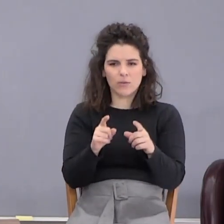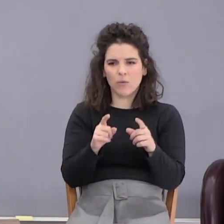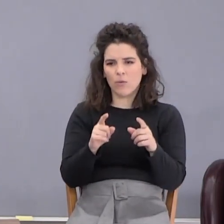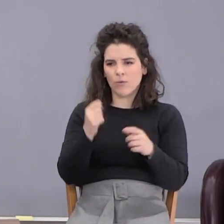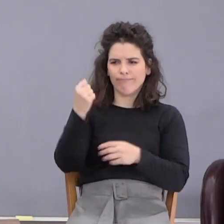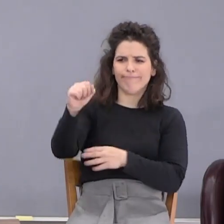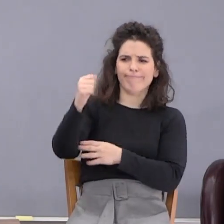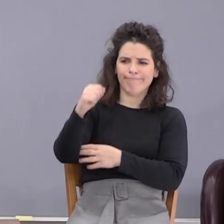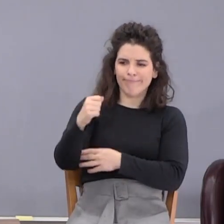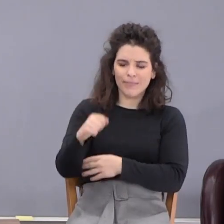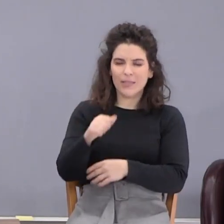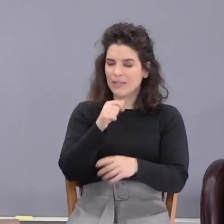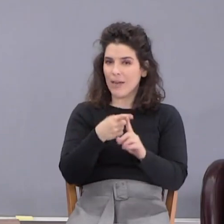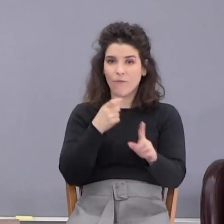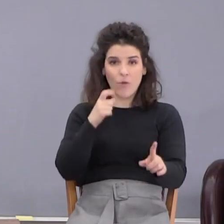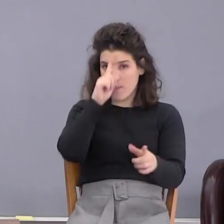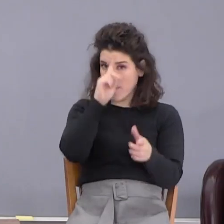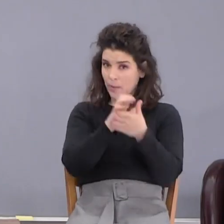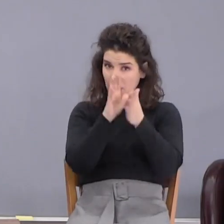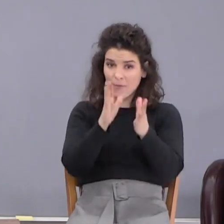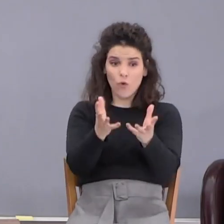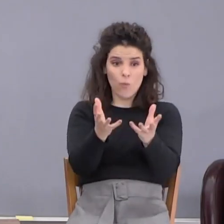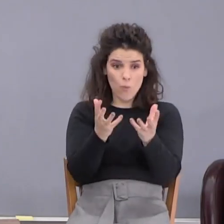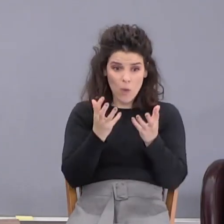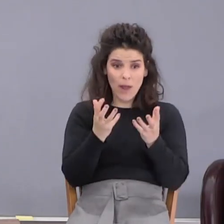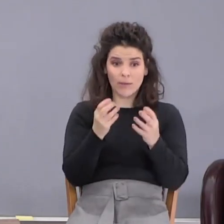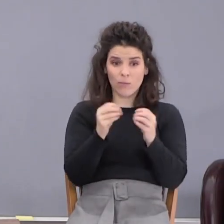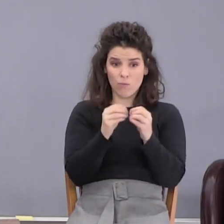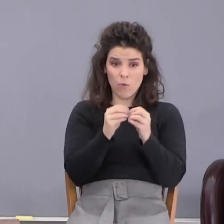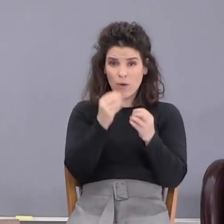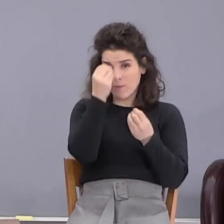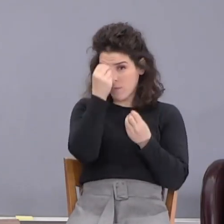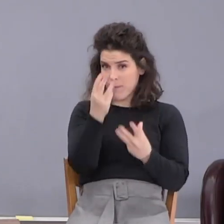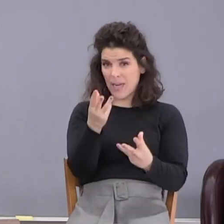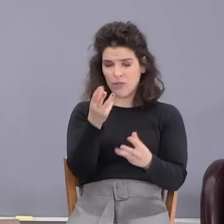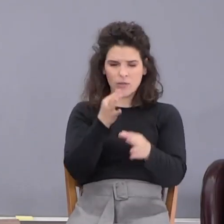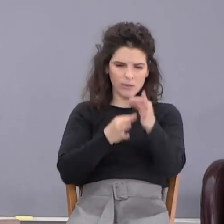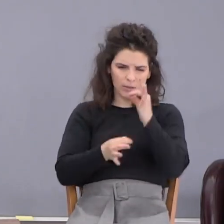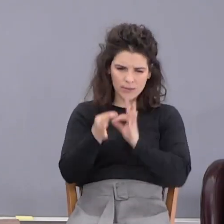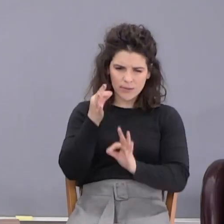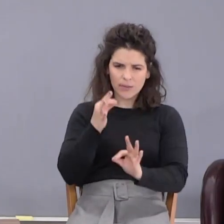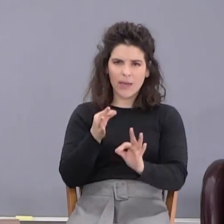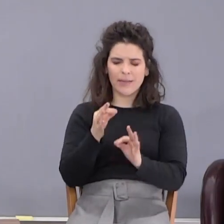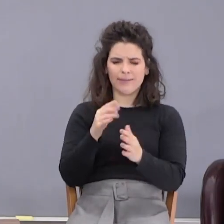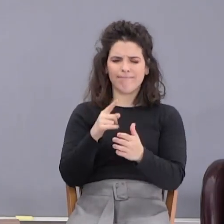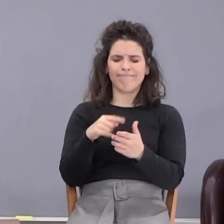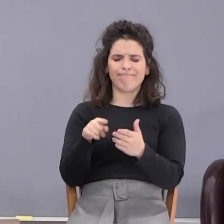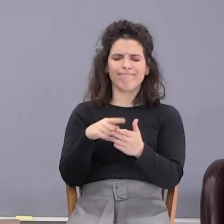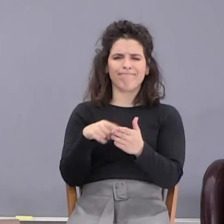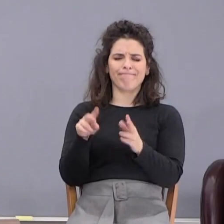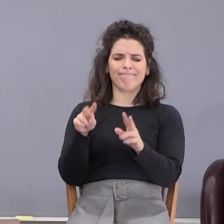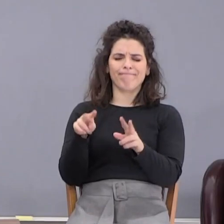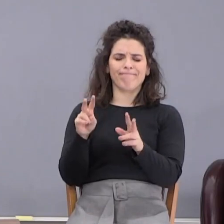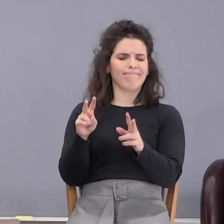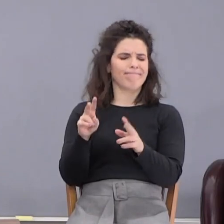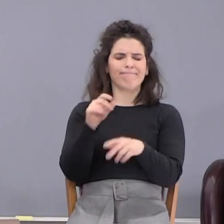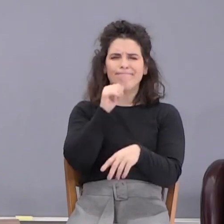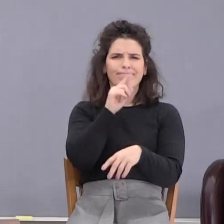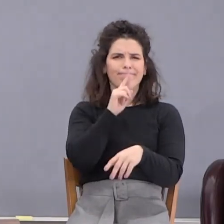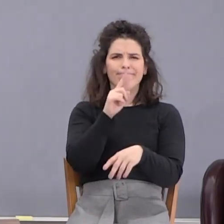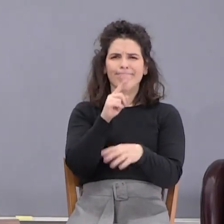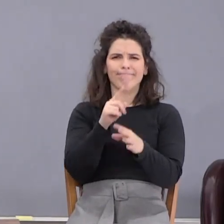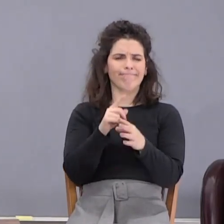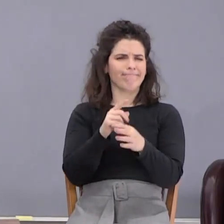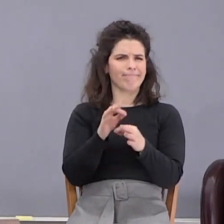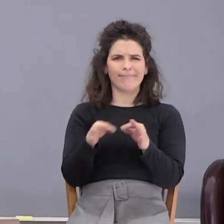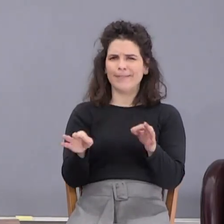originating from a believer who's seeking information, but it really is a skeptic. And it's just a